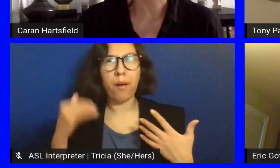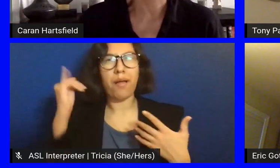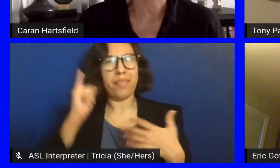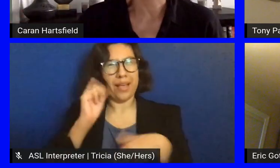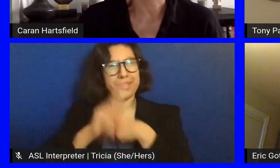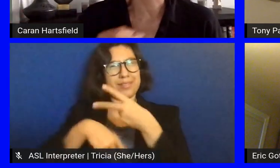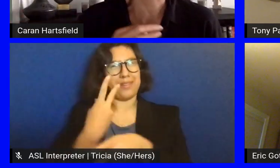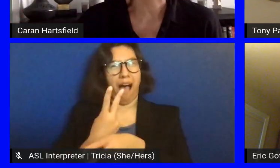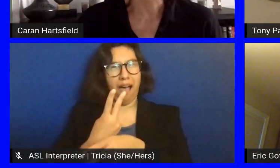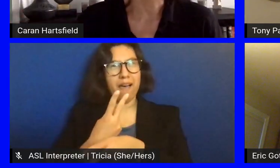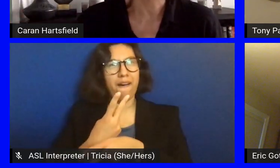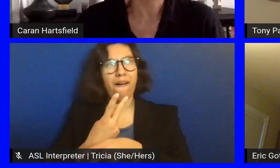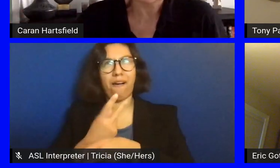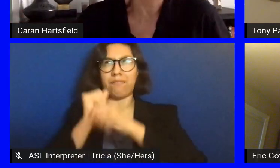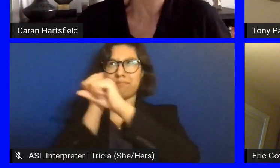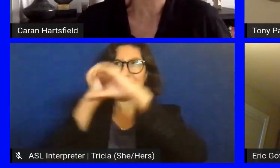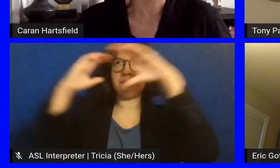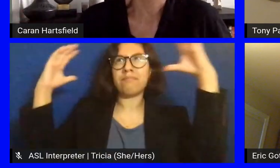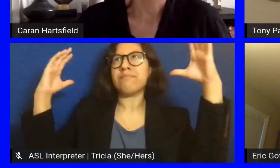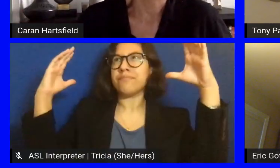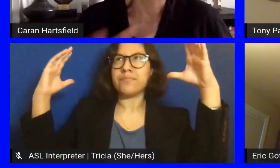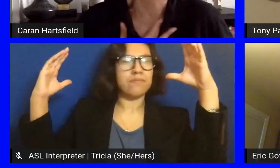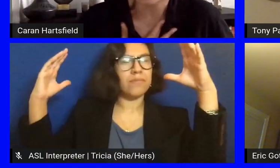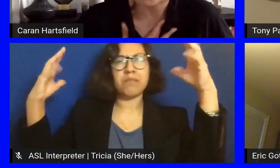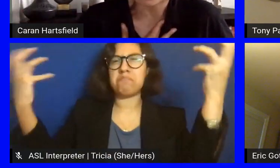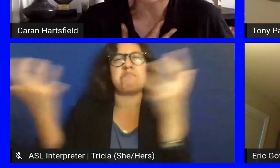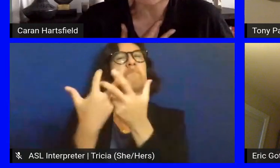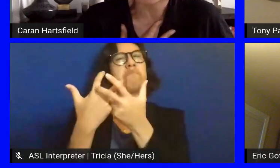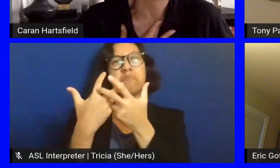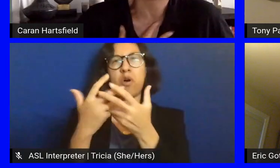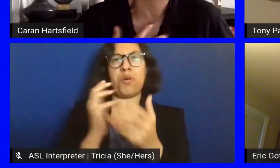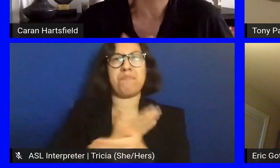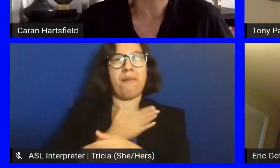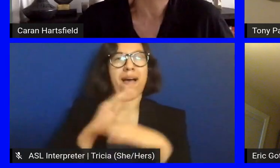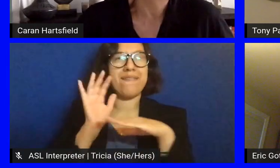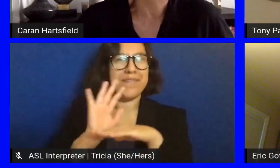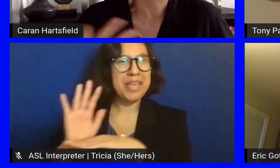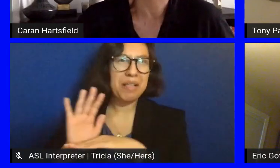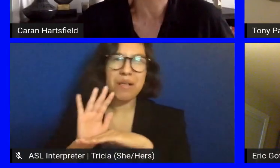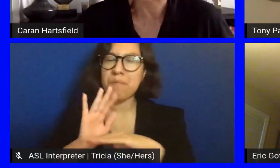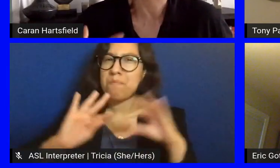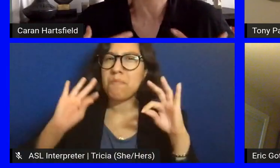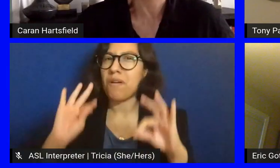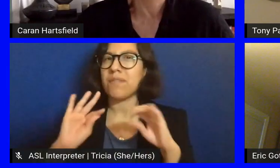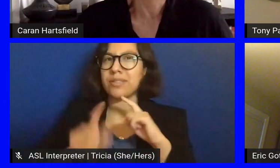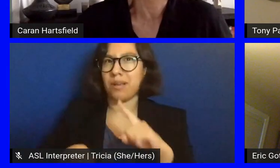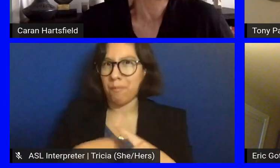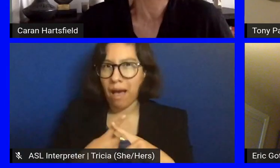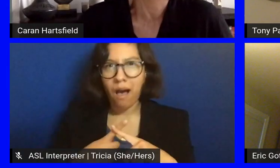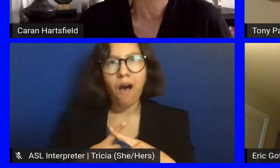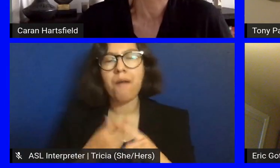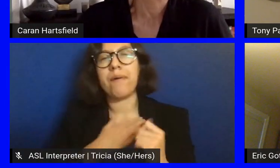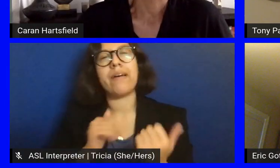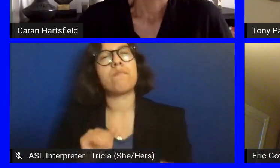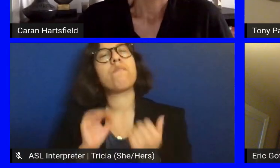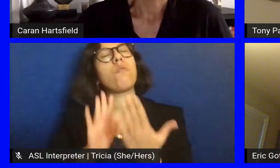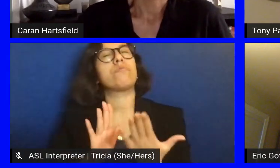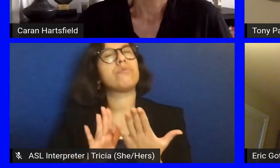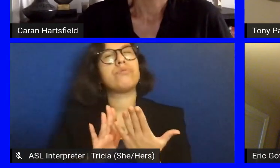of projection was in complete alignment with what my film is about and the approach of my